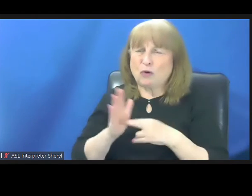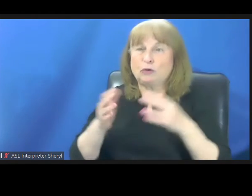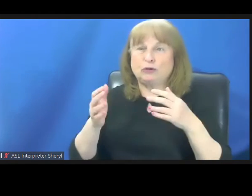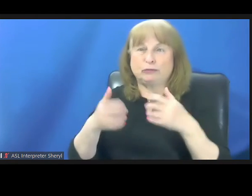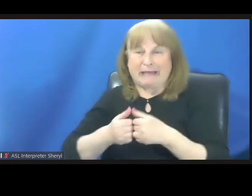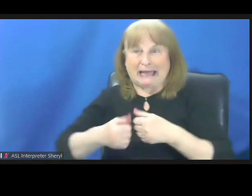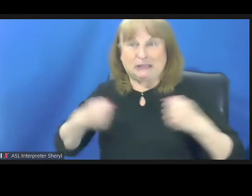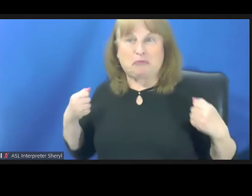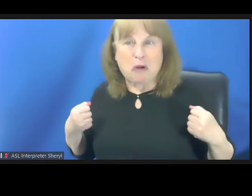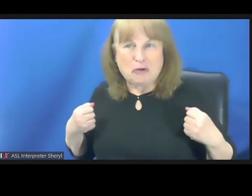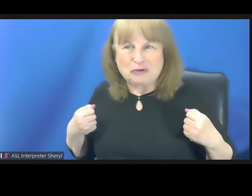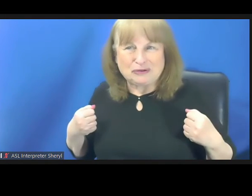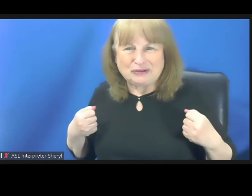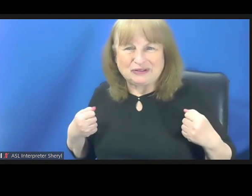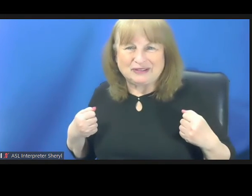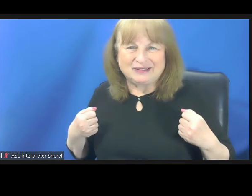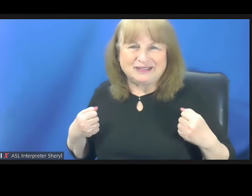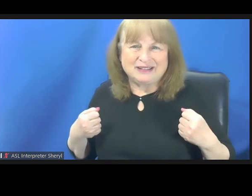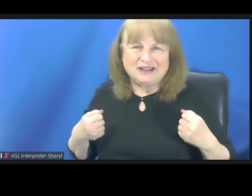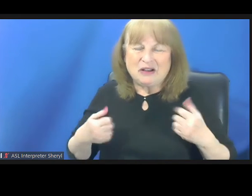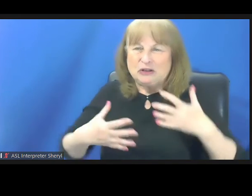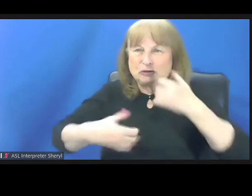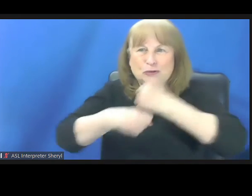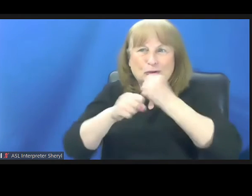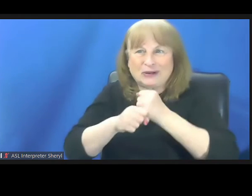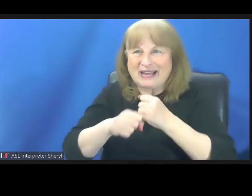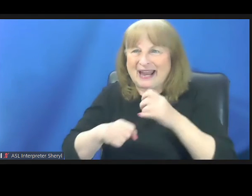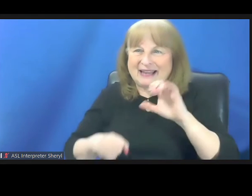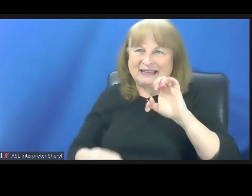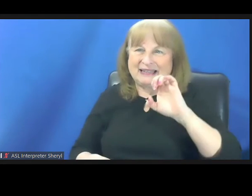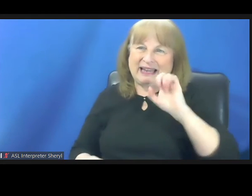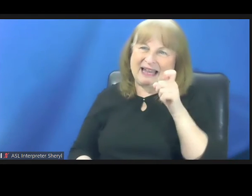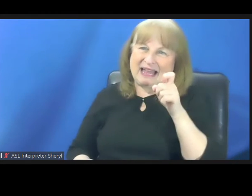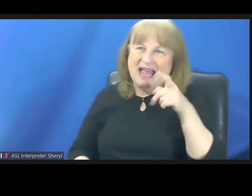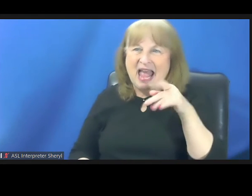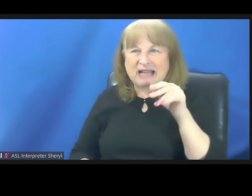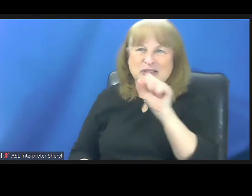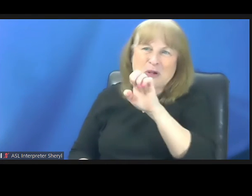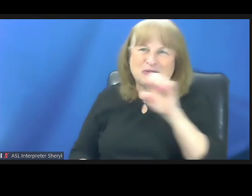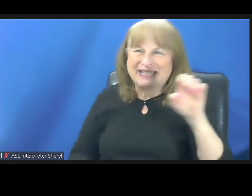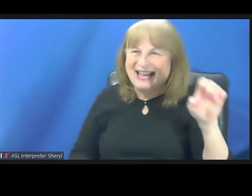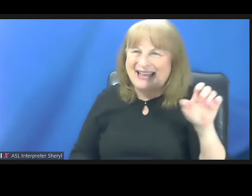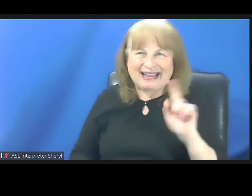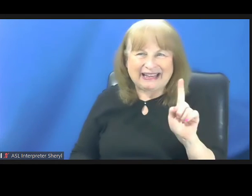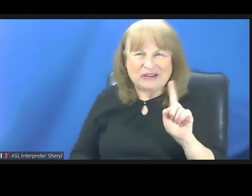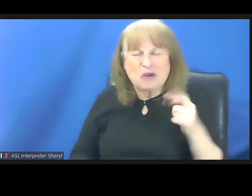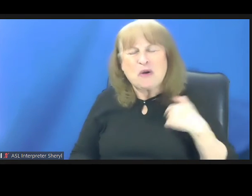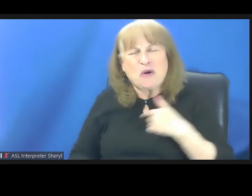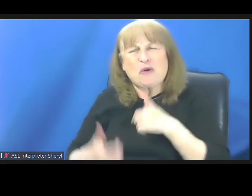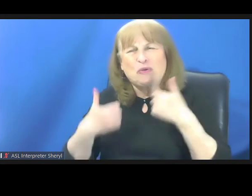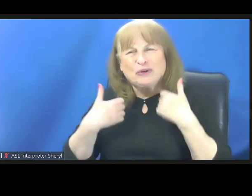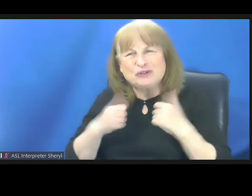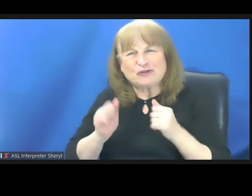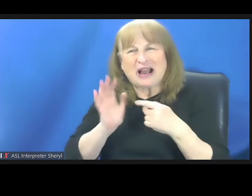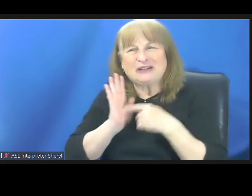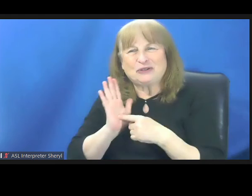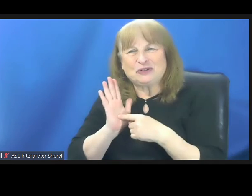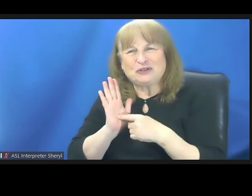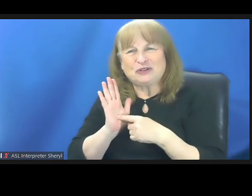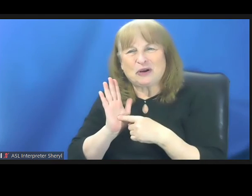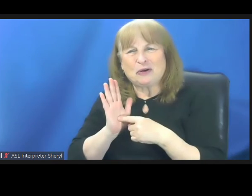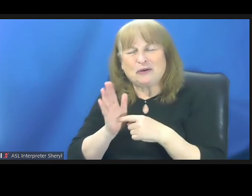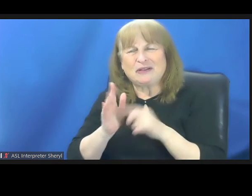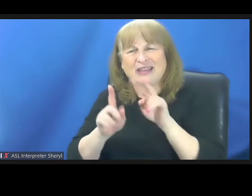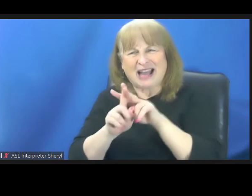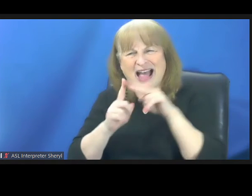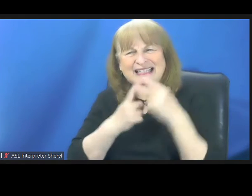expose, to create exposés. We're trying to show the